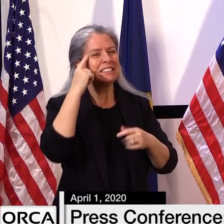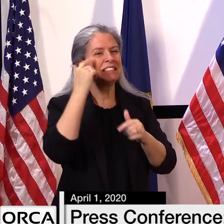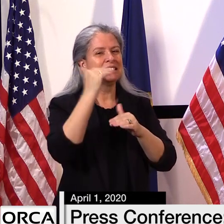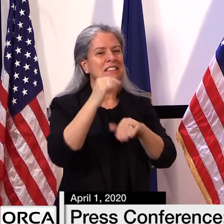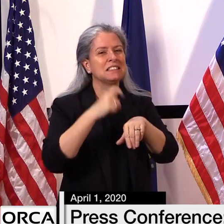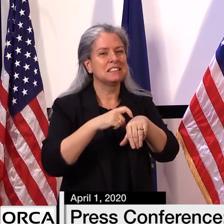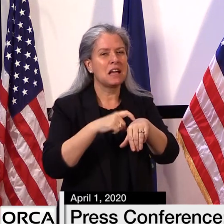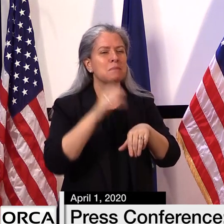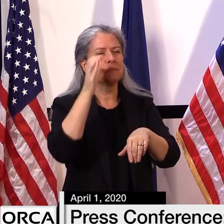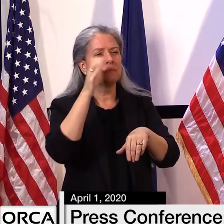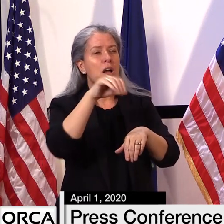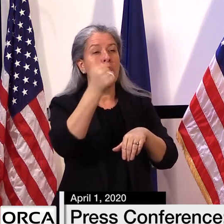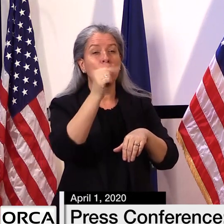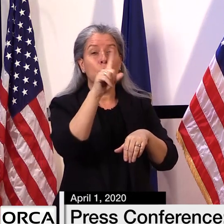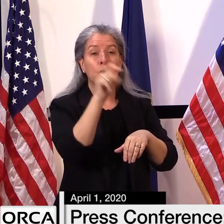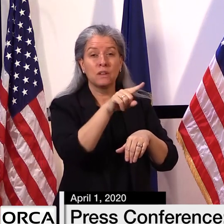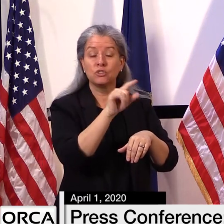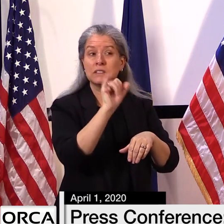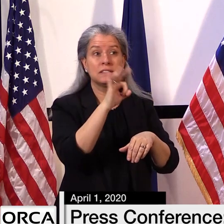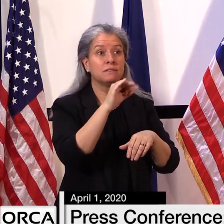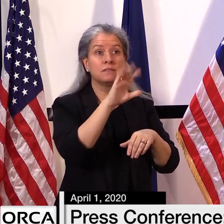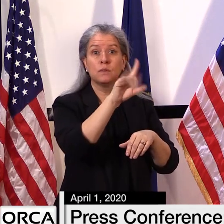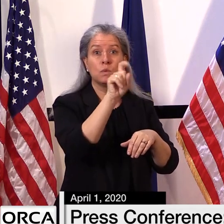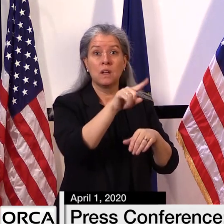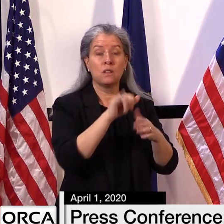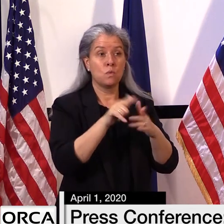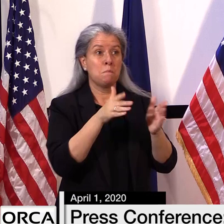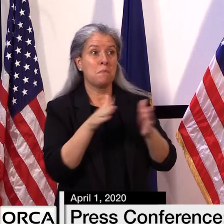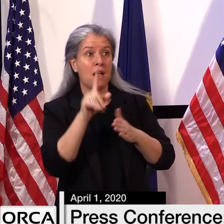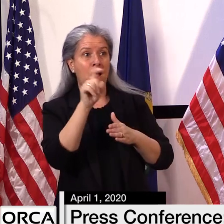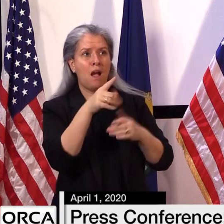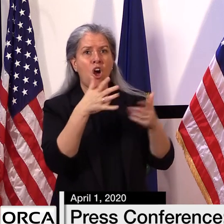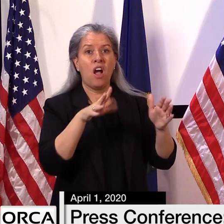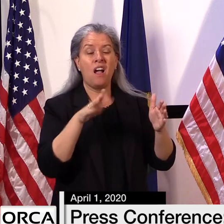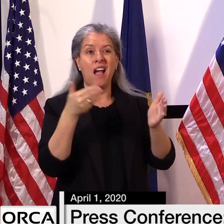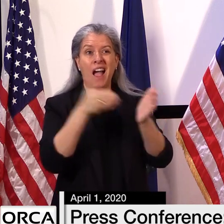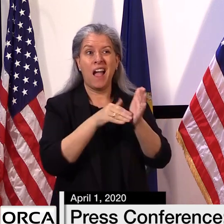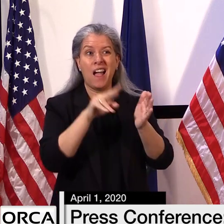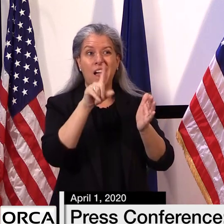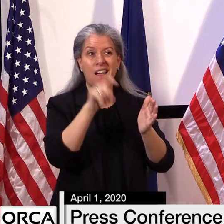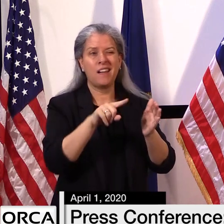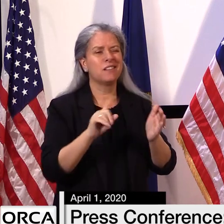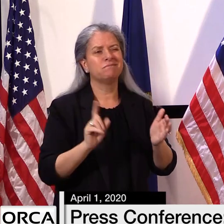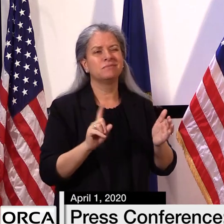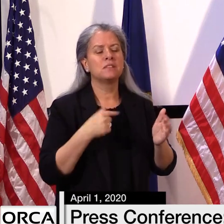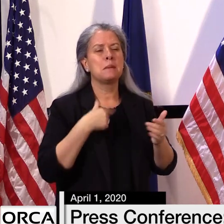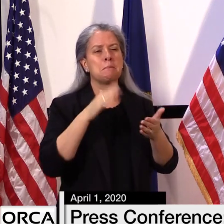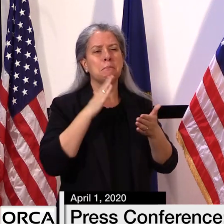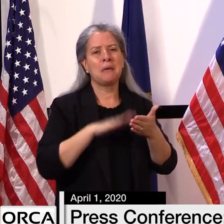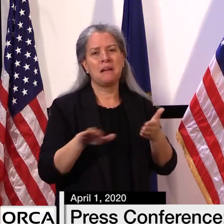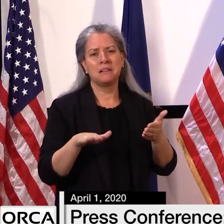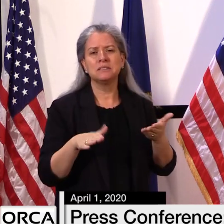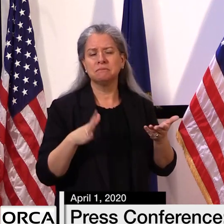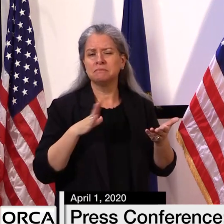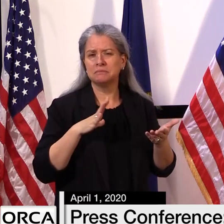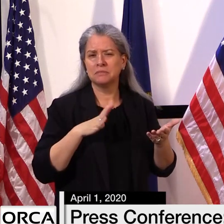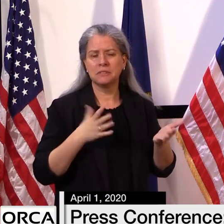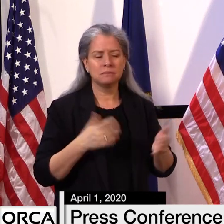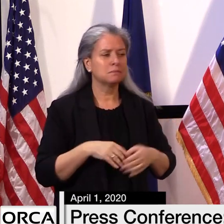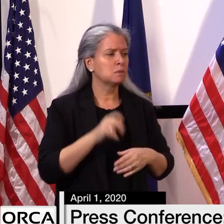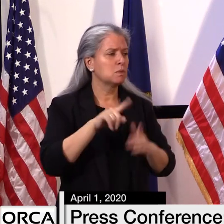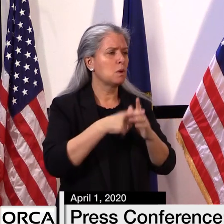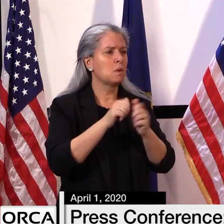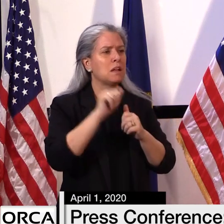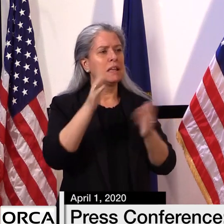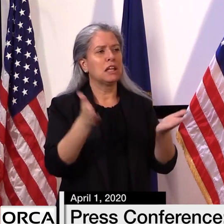listen to the other questions, and if one is asked that you were planning on asking, you can just pass when it gets to you. Thank you all. We're going to start in the room